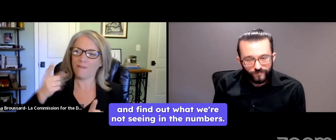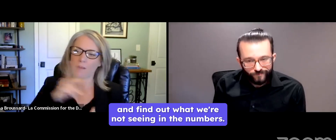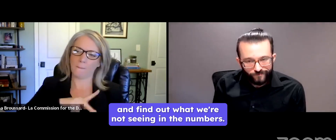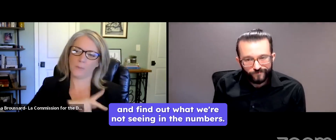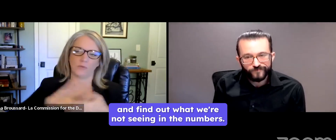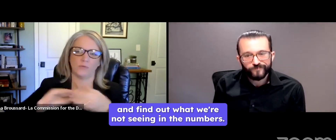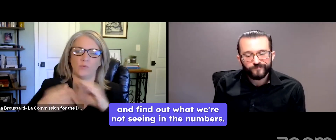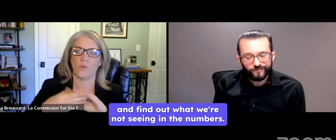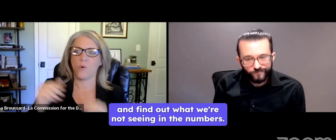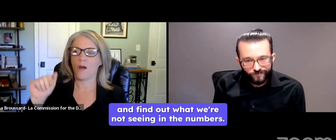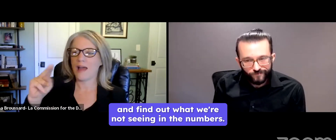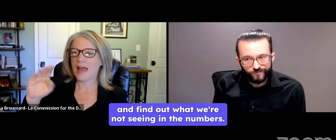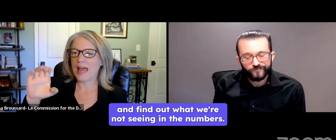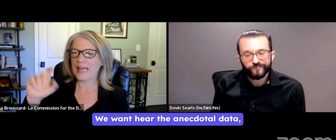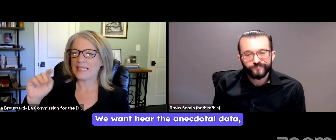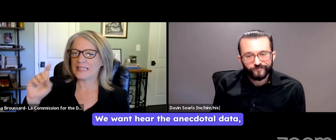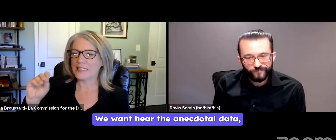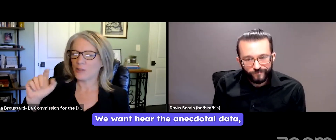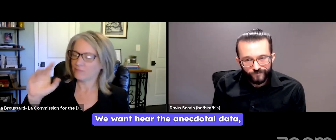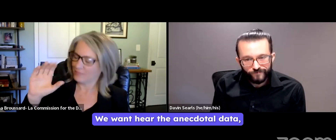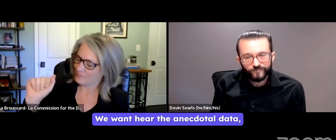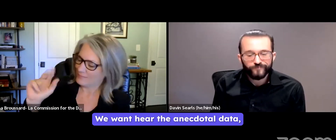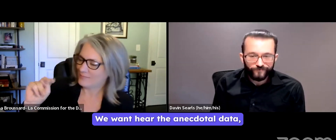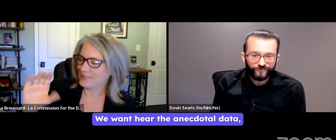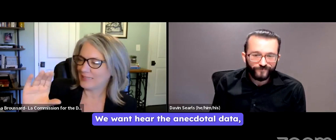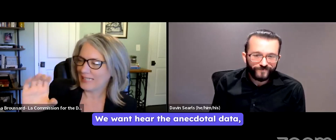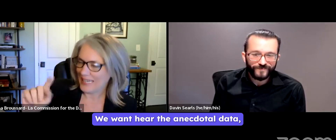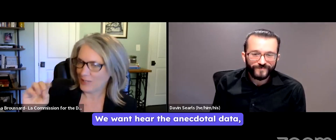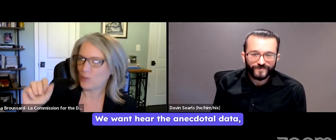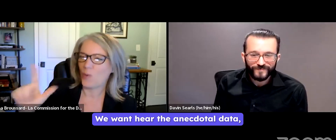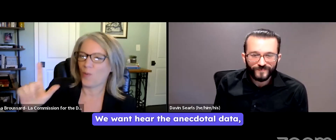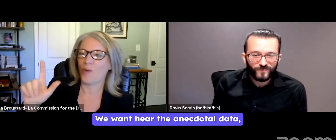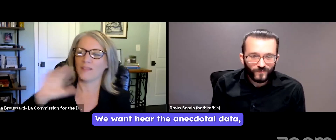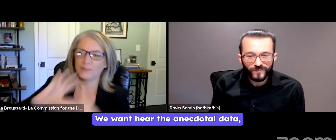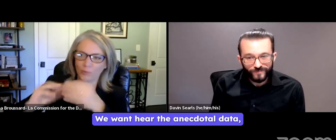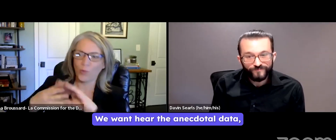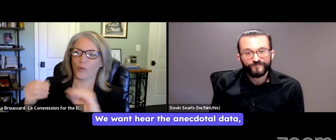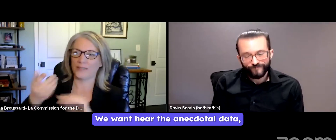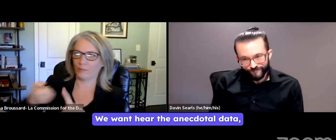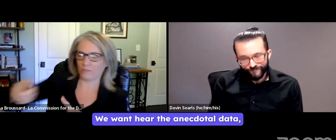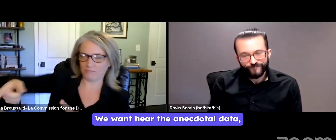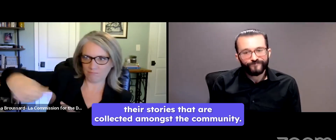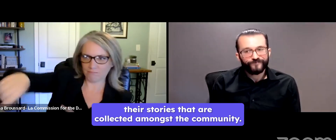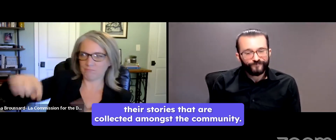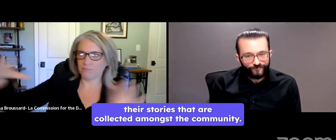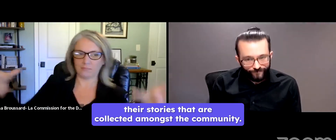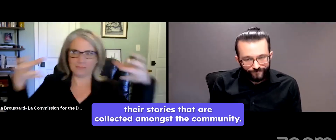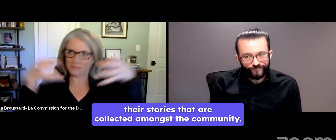not seeing in the numbers. We want to hear the anecdotal data, their stories